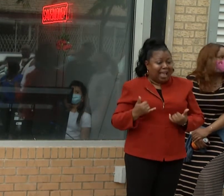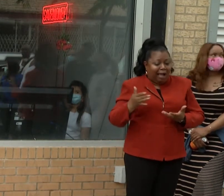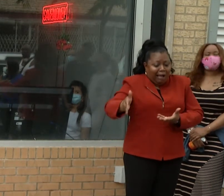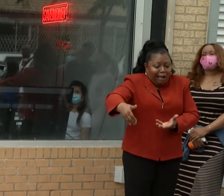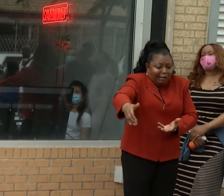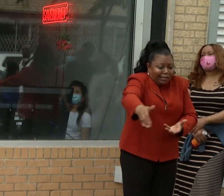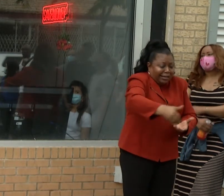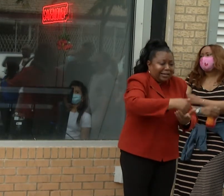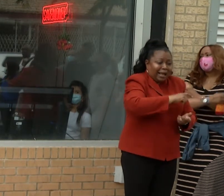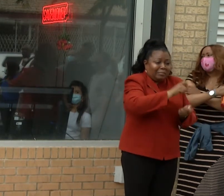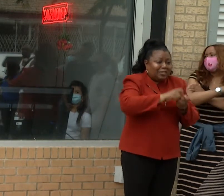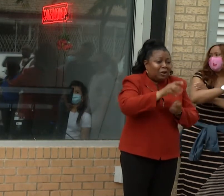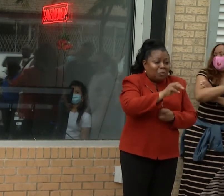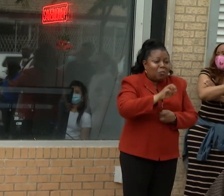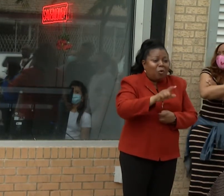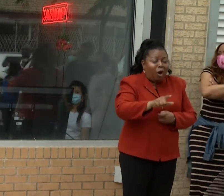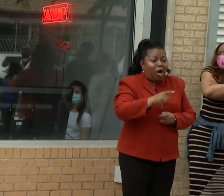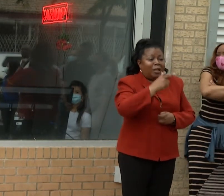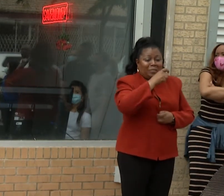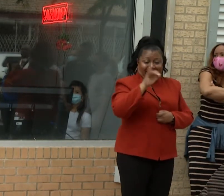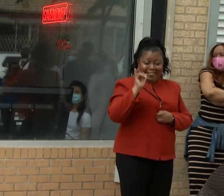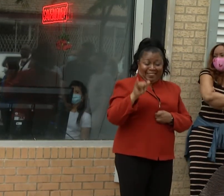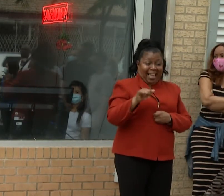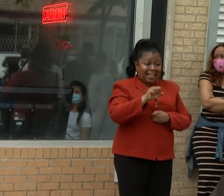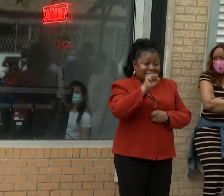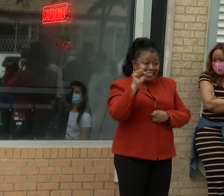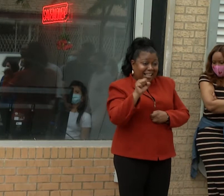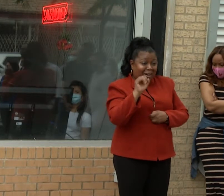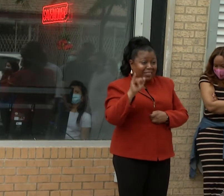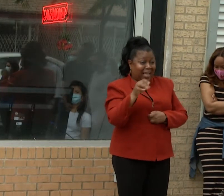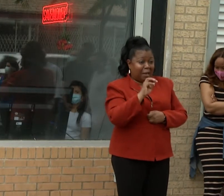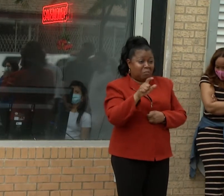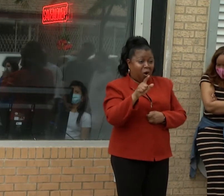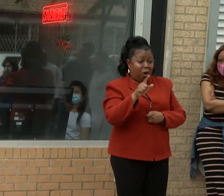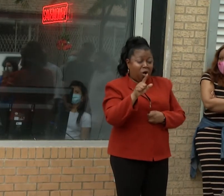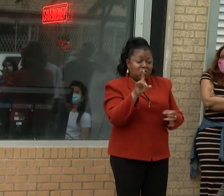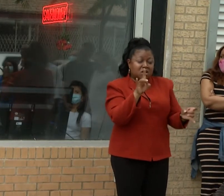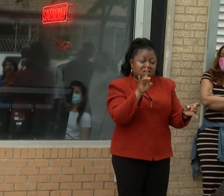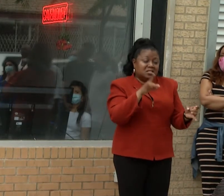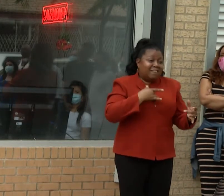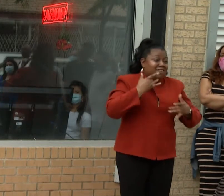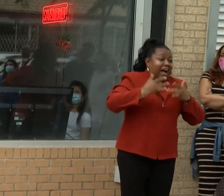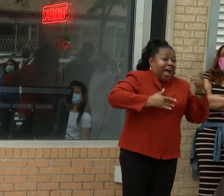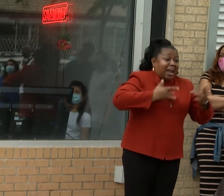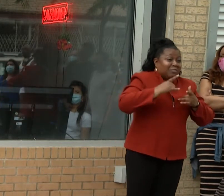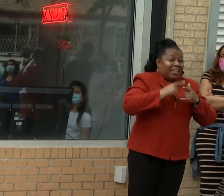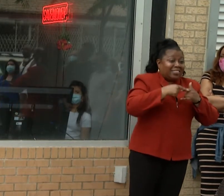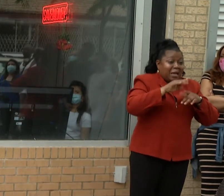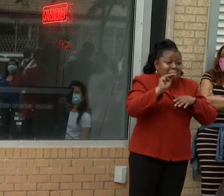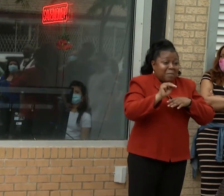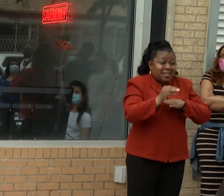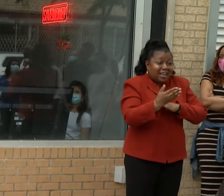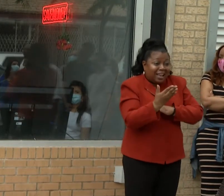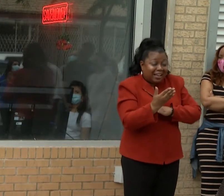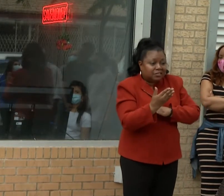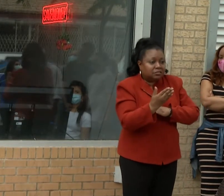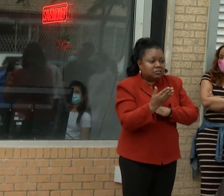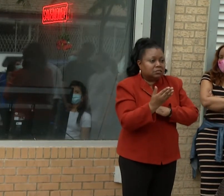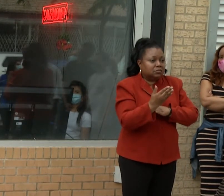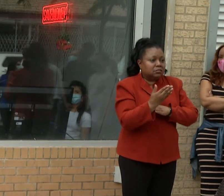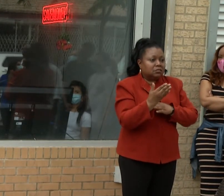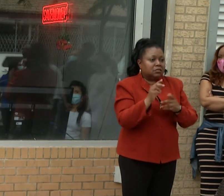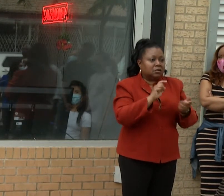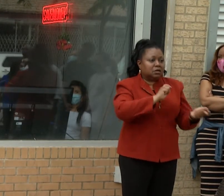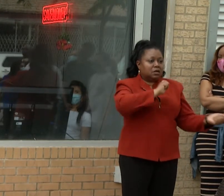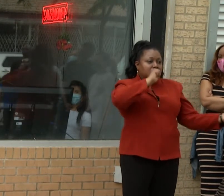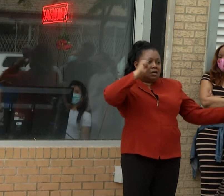up that particular mall, because that Saturday, that mall was vibrant. And then on Monday, it